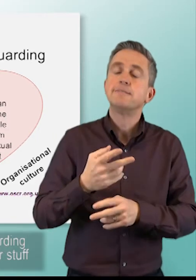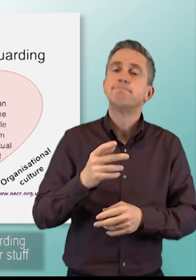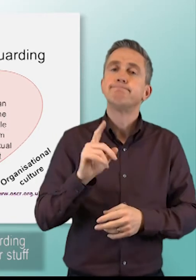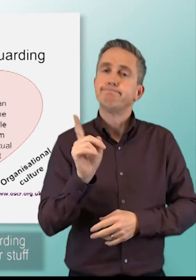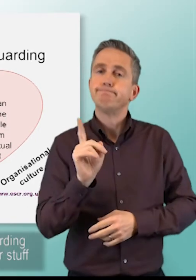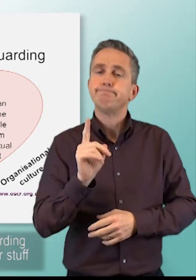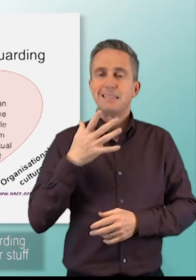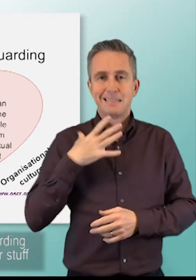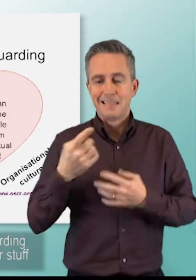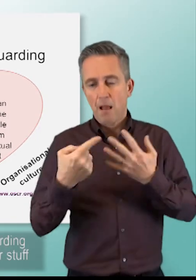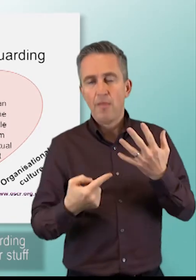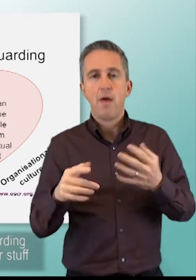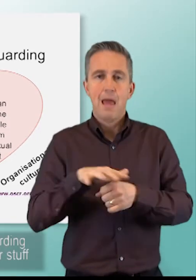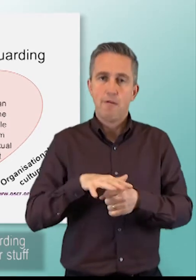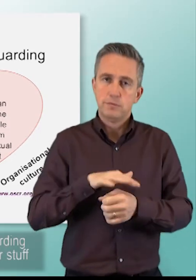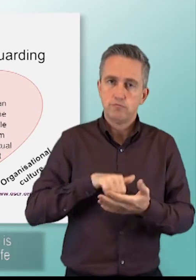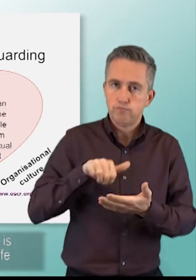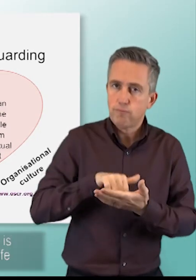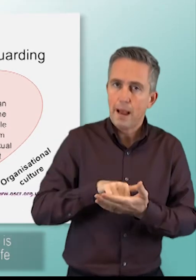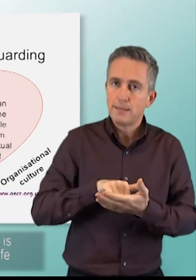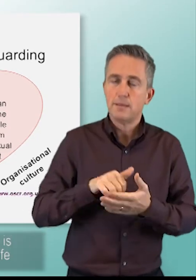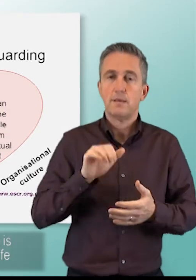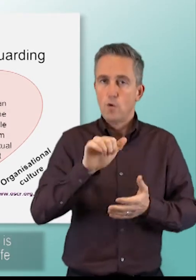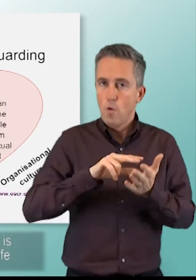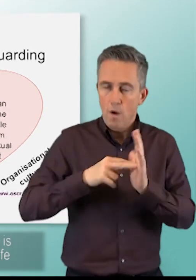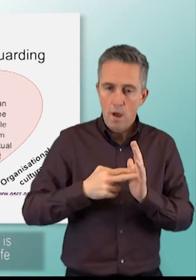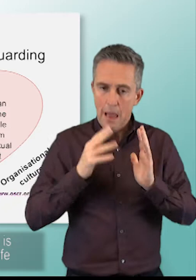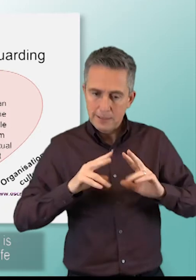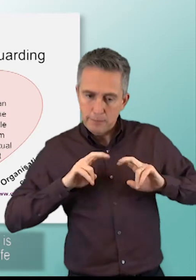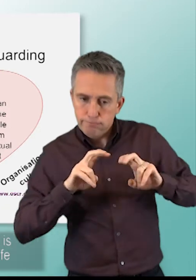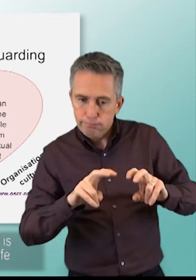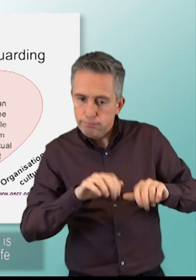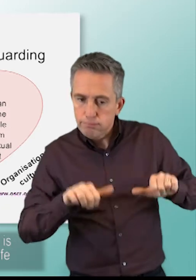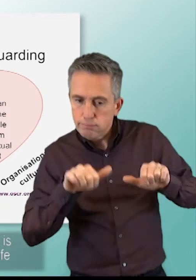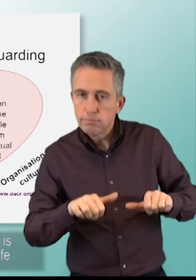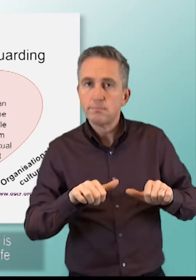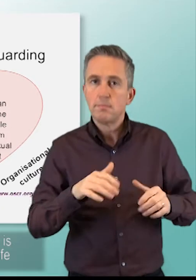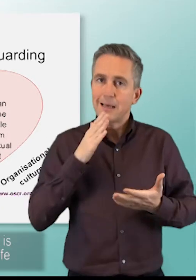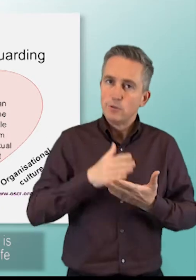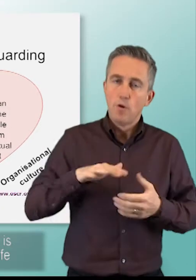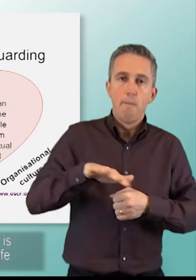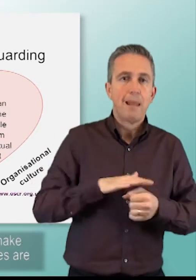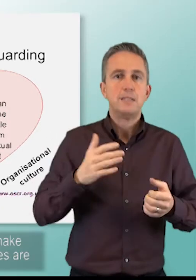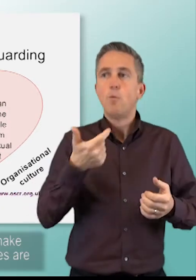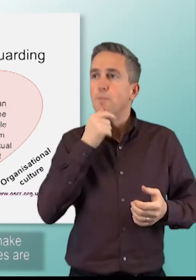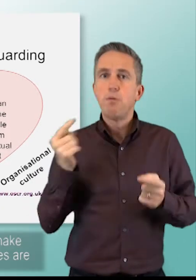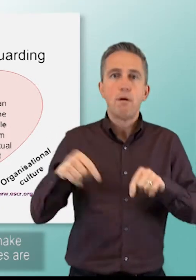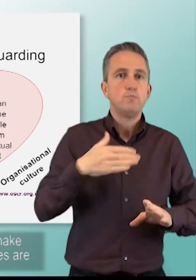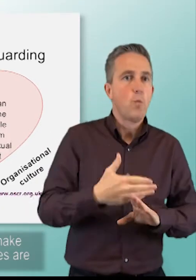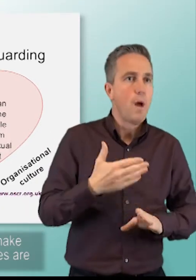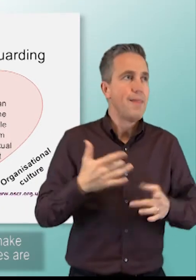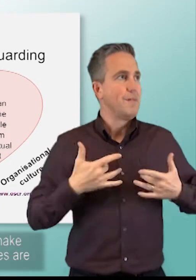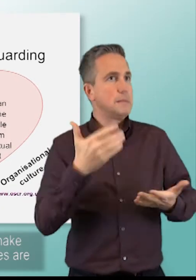as an organisation, you need to make sure other stuff is right. You need to make sure your organisation is working properly. You need to make sure it's a safe and secure place